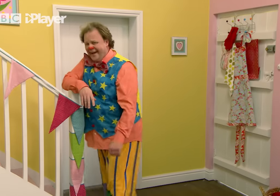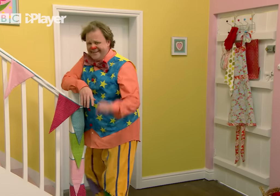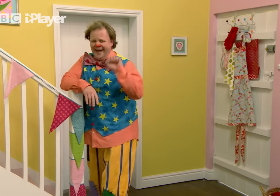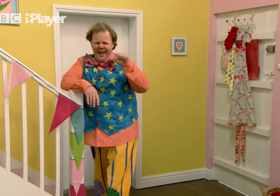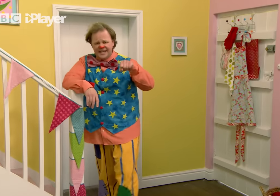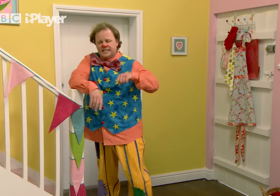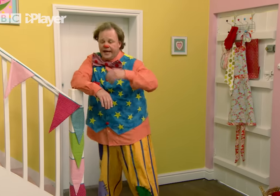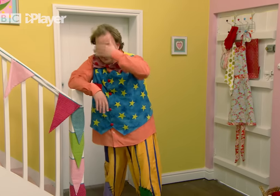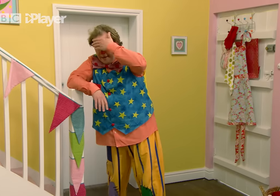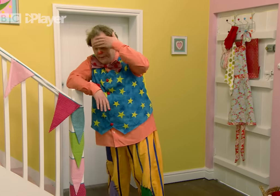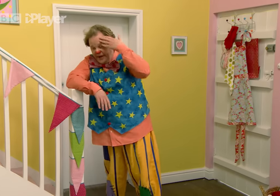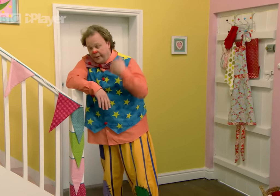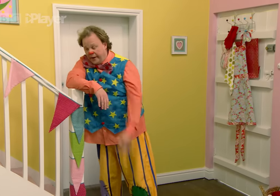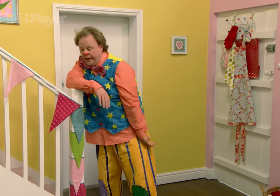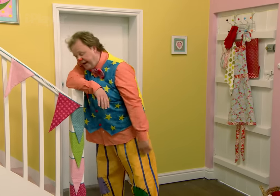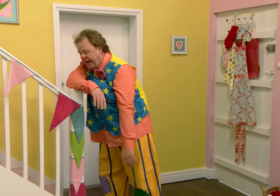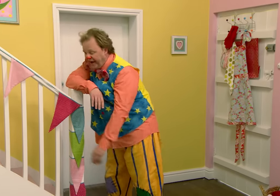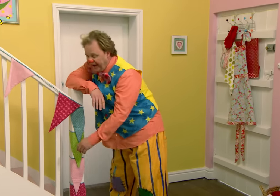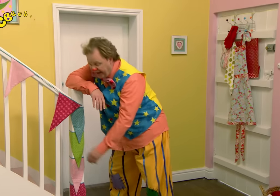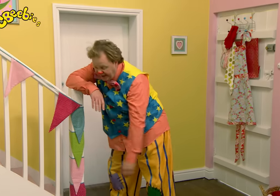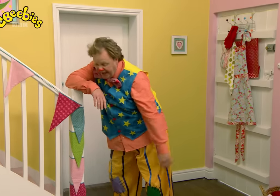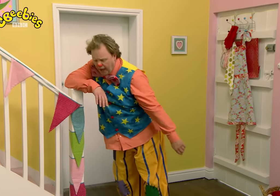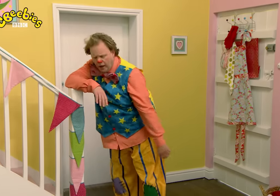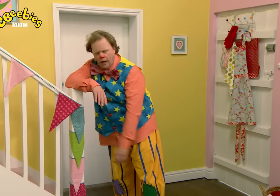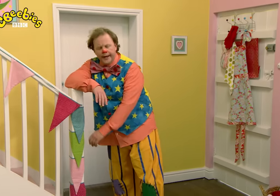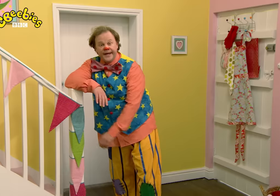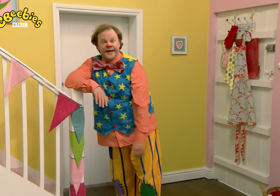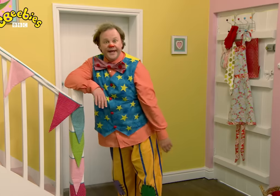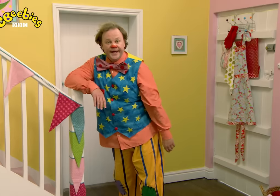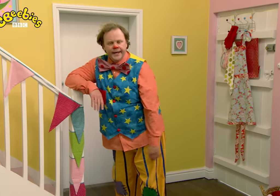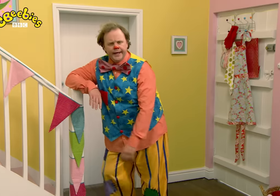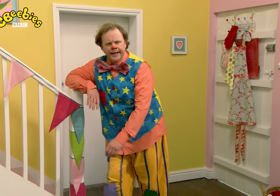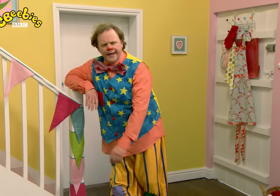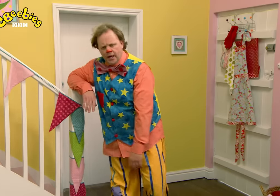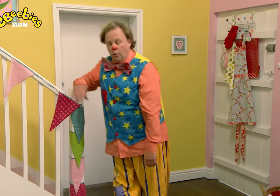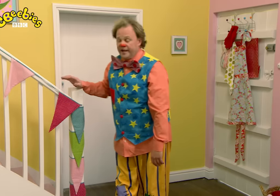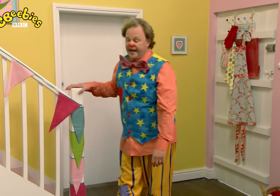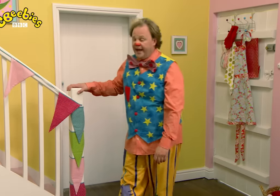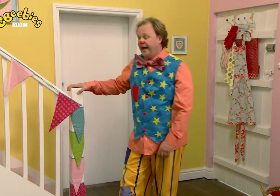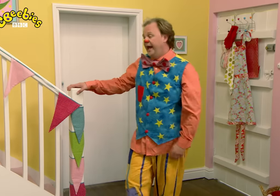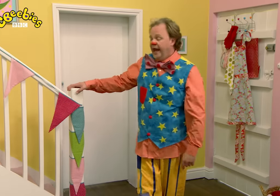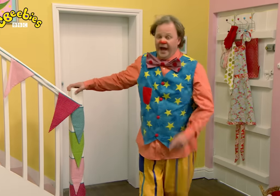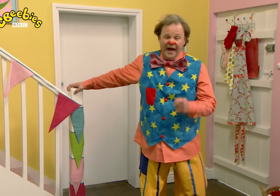Oh, yes. Phew. Oh, dear, Mr. Tumble. How can you cool down? What? I